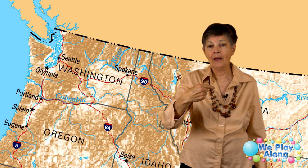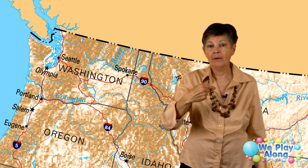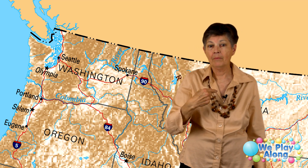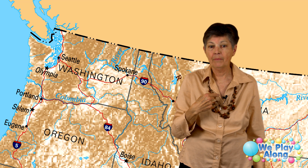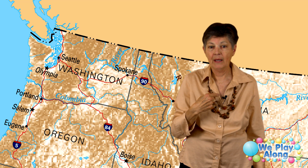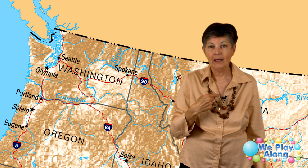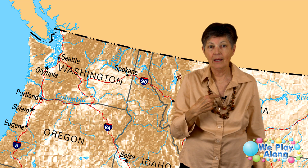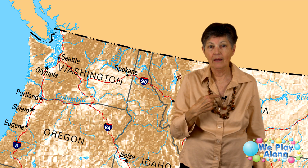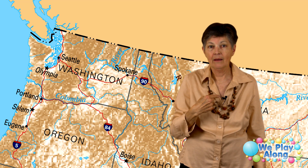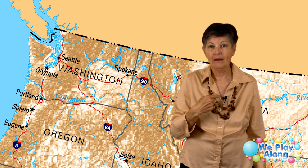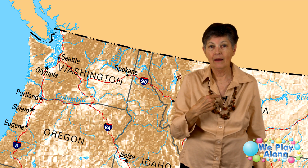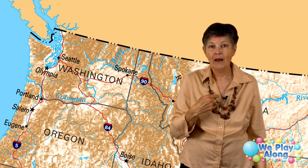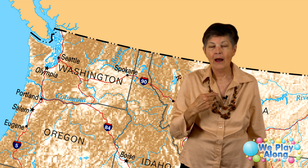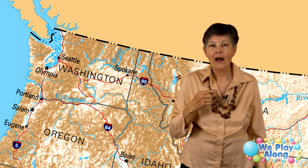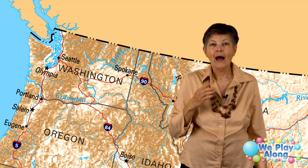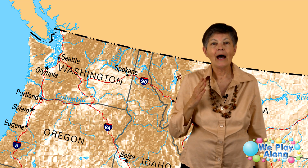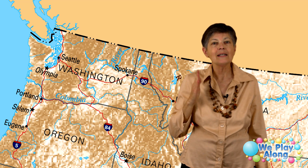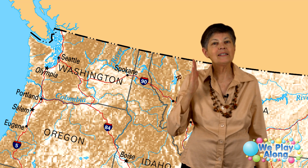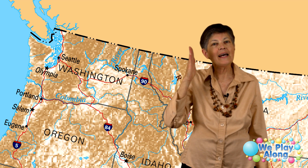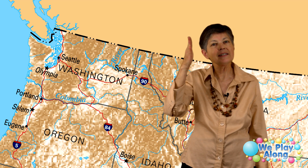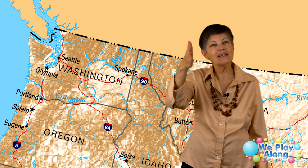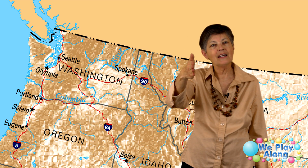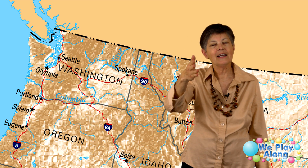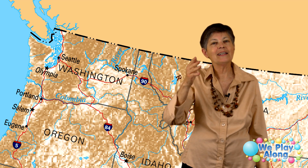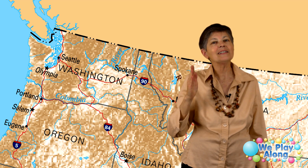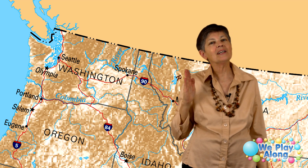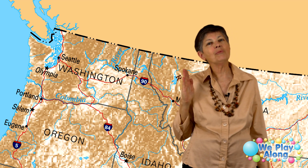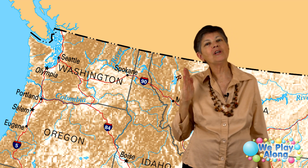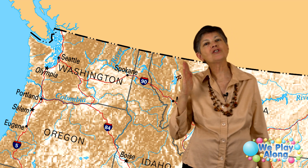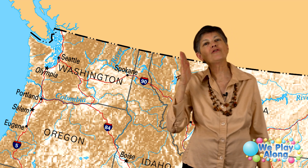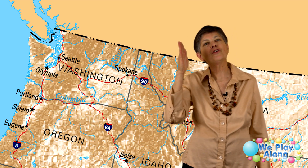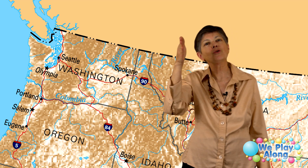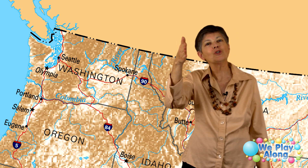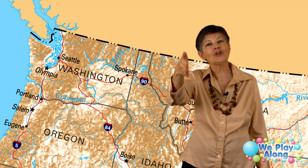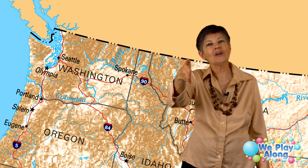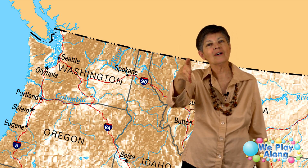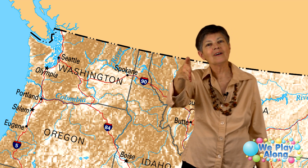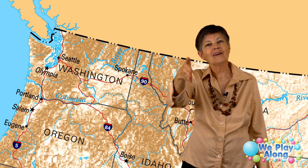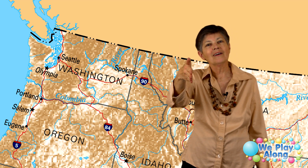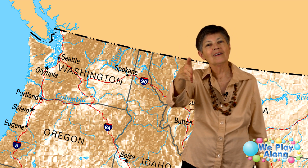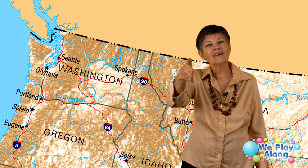and me. A destiny, and destiny means future.